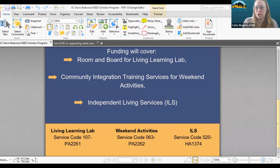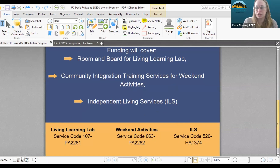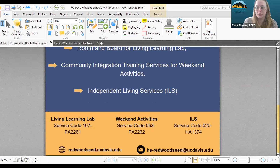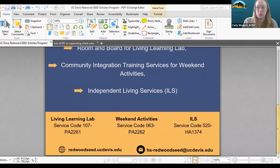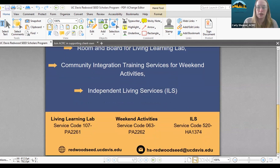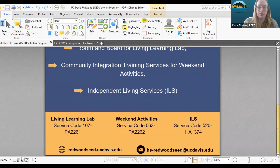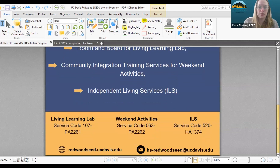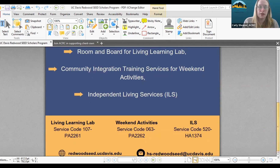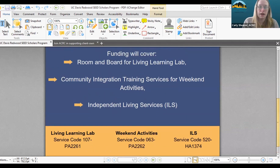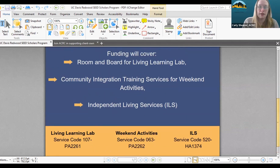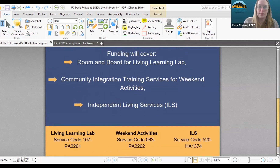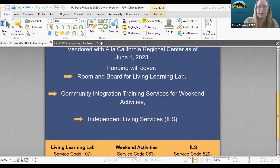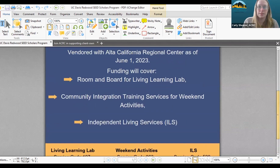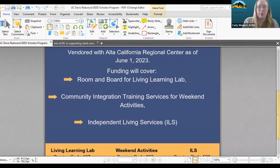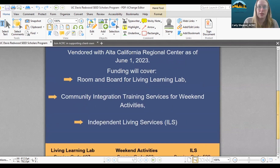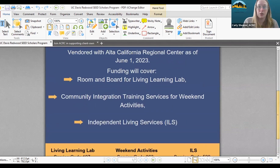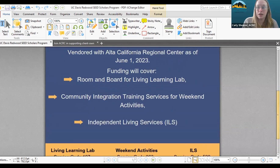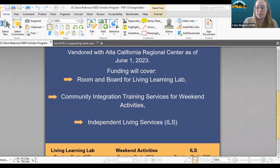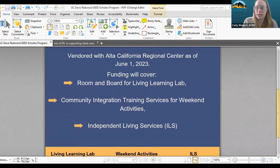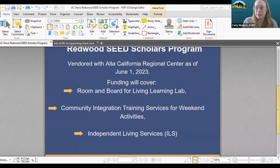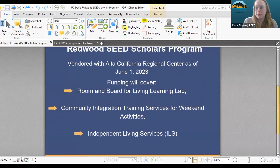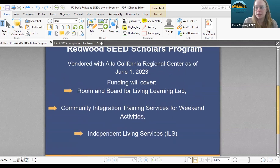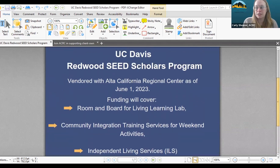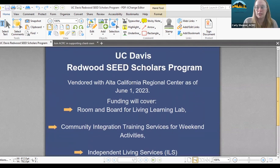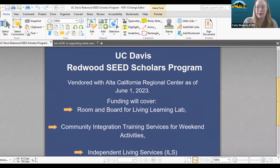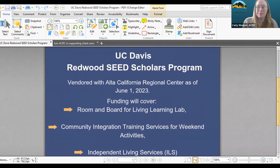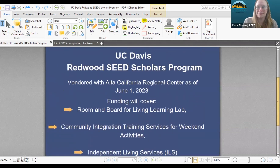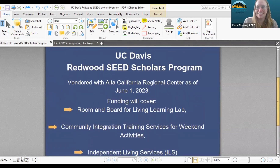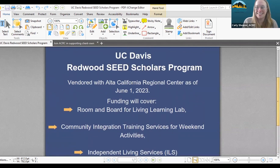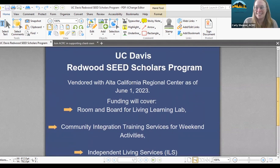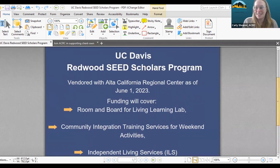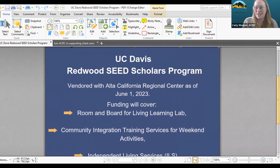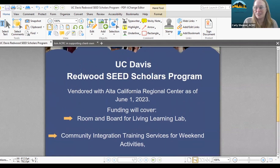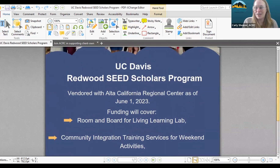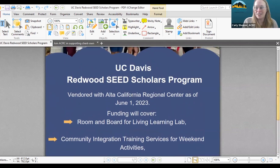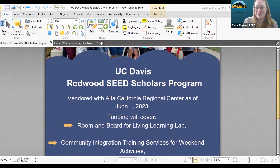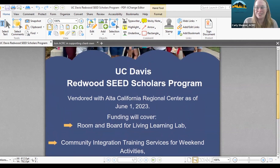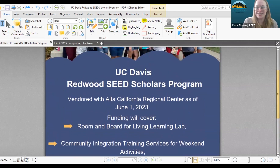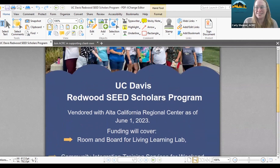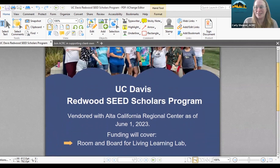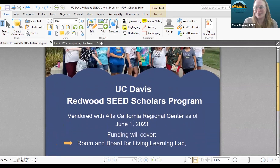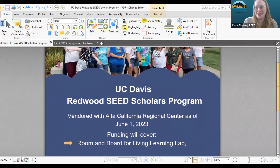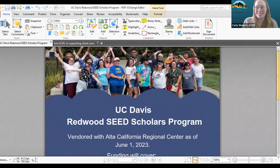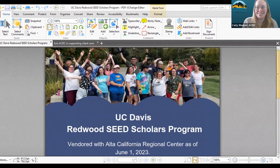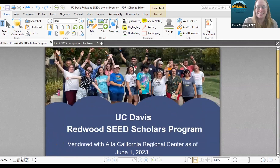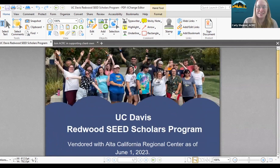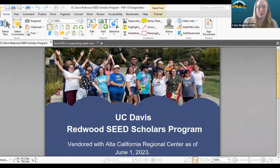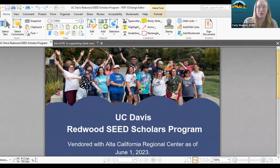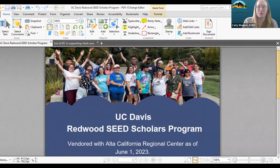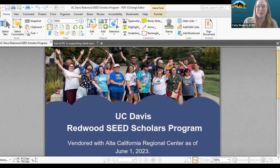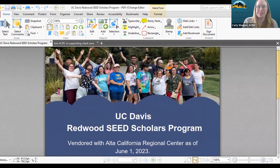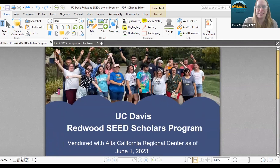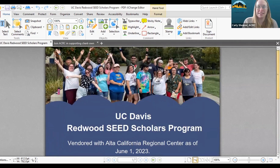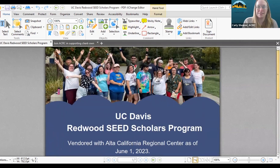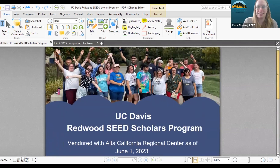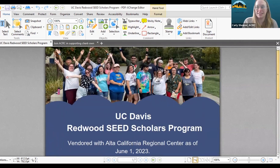college education as well. It's been a long time coming, a lot of interest all across the state. So